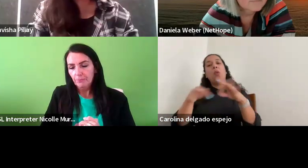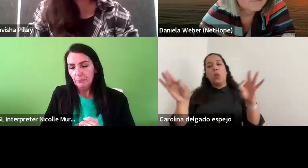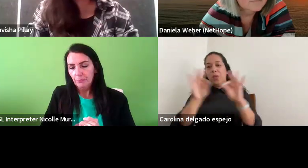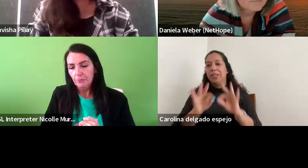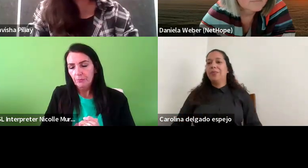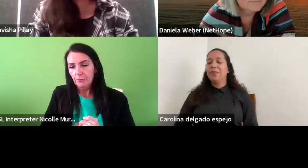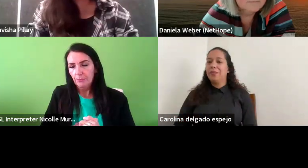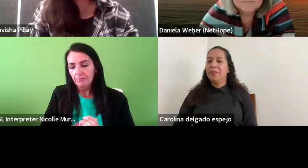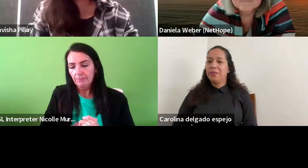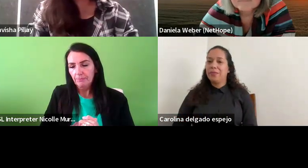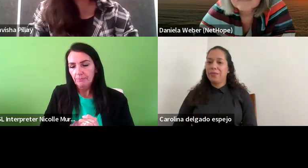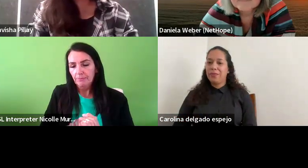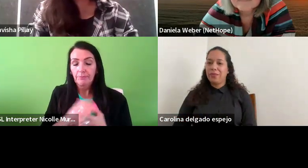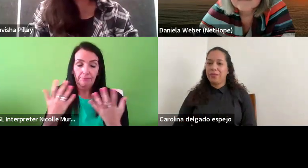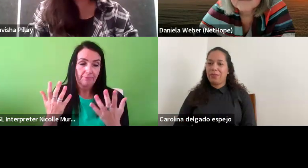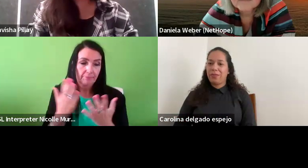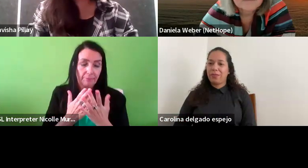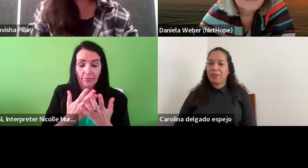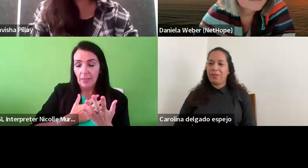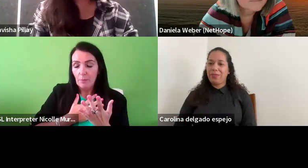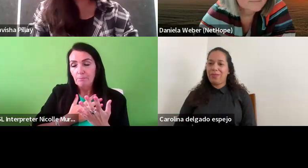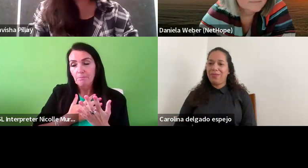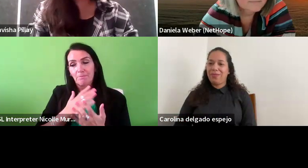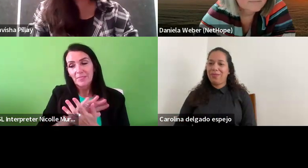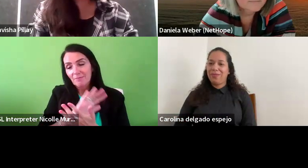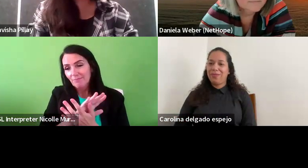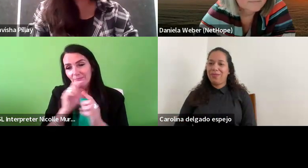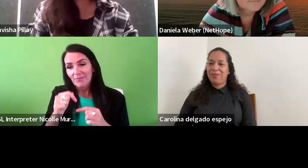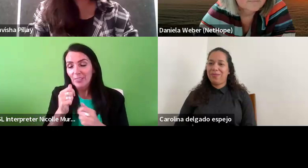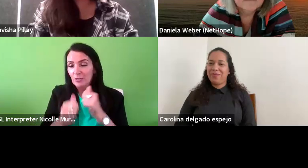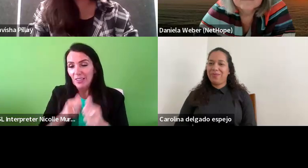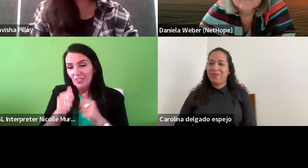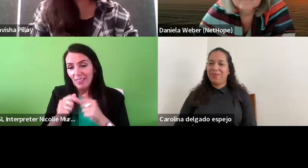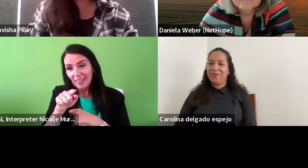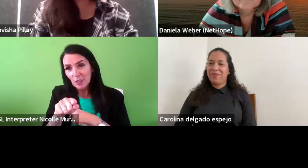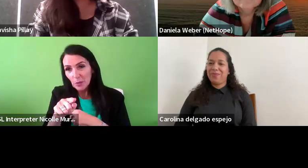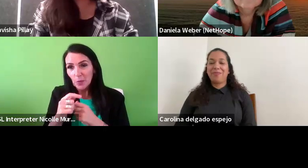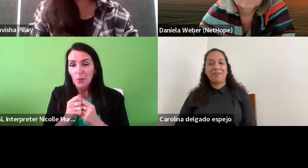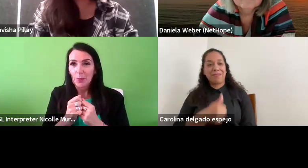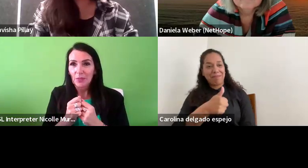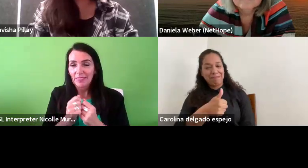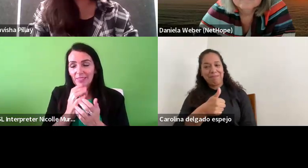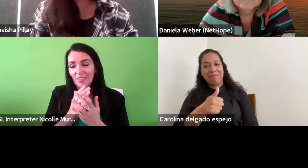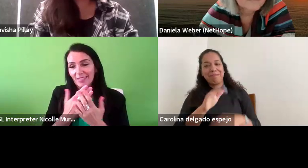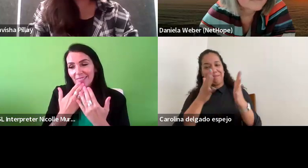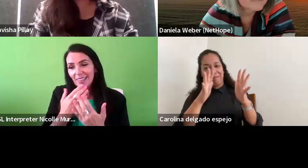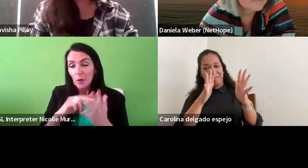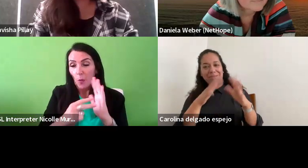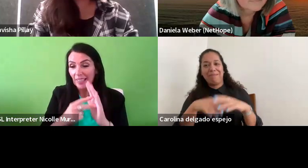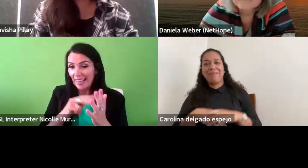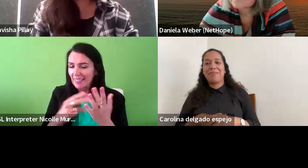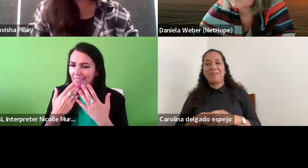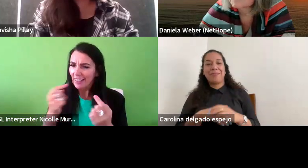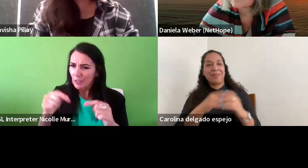such. And so, yeah, I'm very grateful and really would like to congratulate you, Malembo, and particularly the organizers as